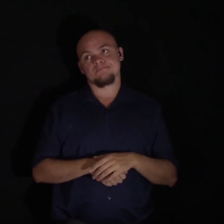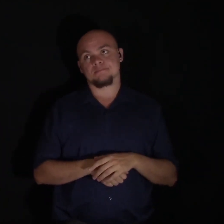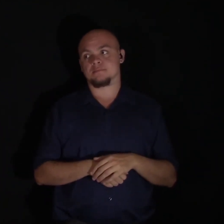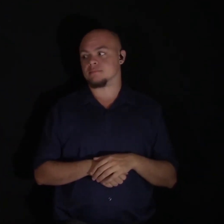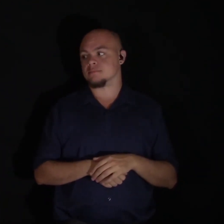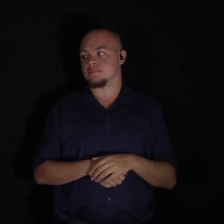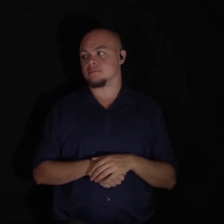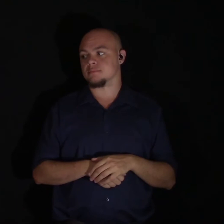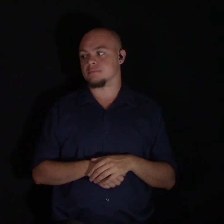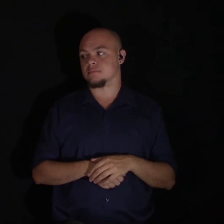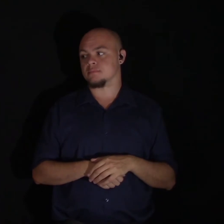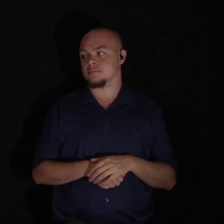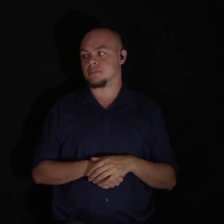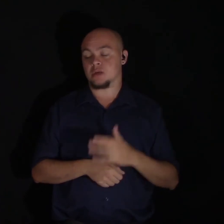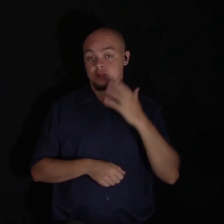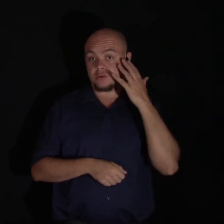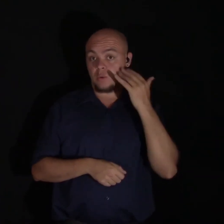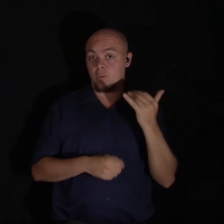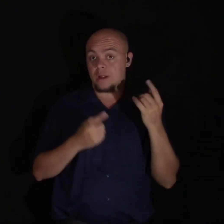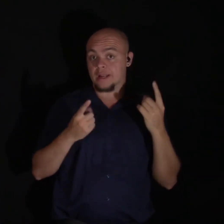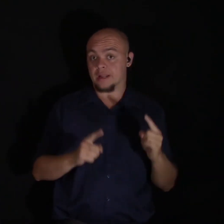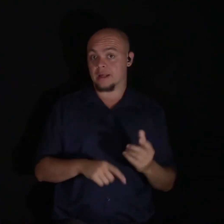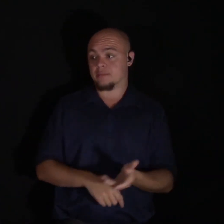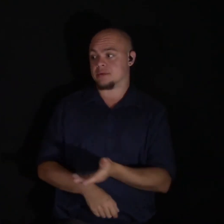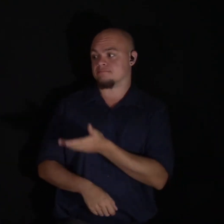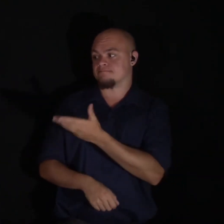This is why it happens.